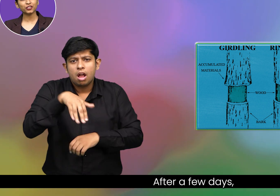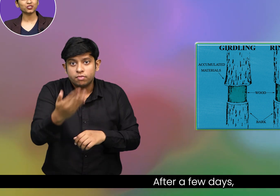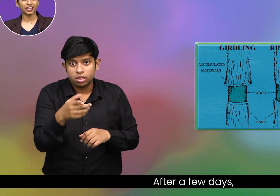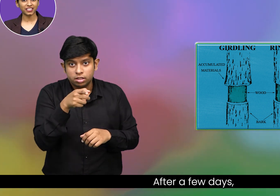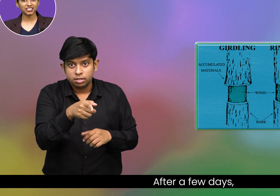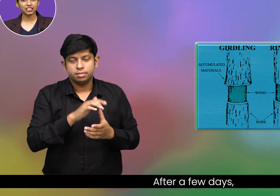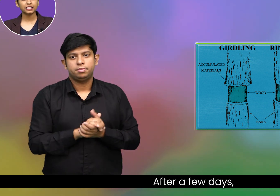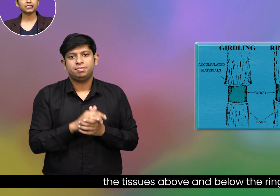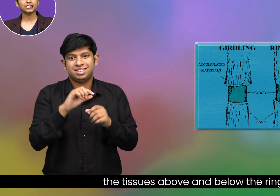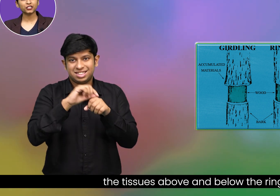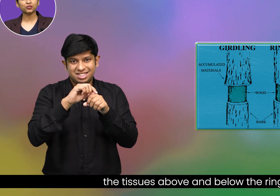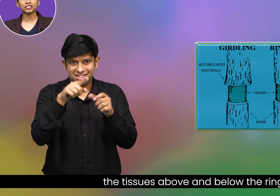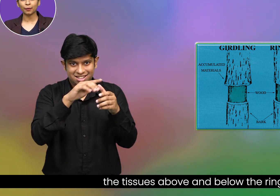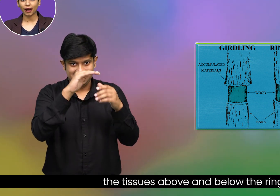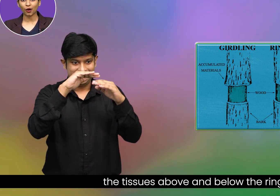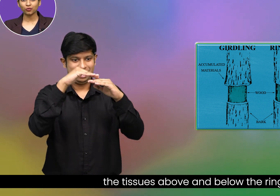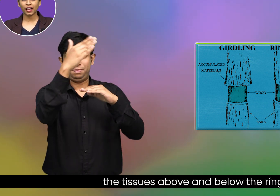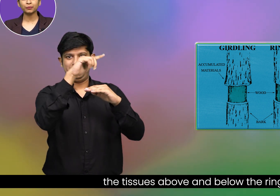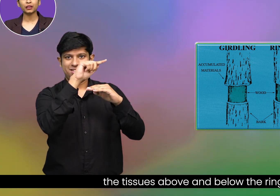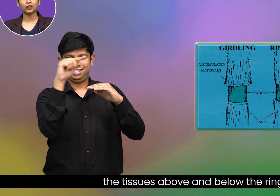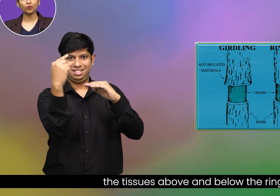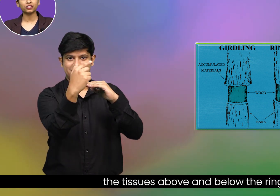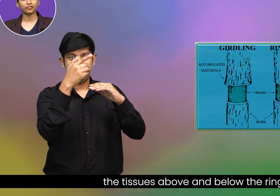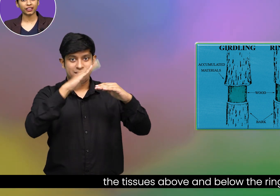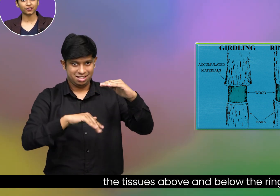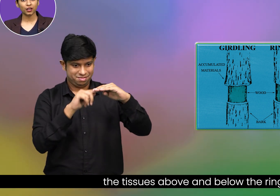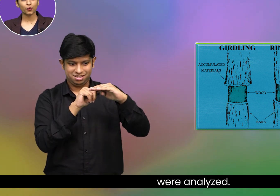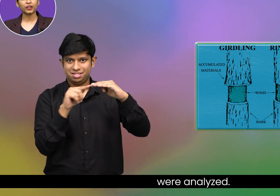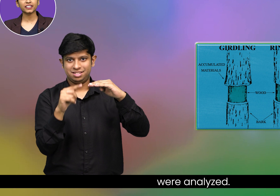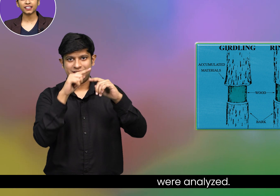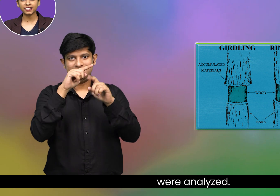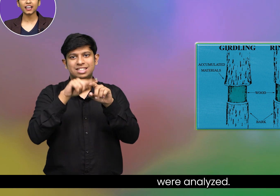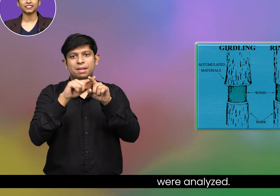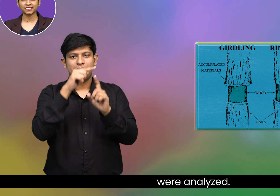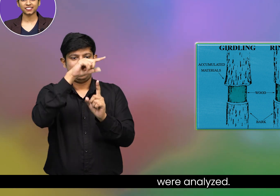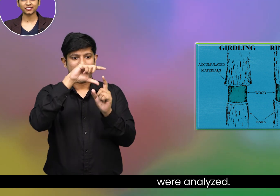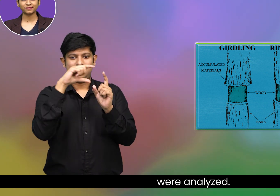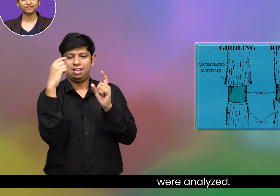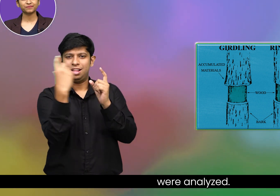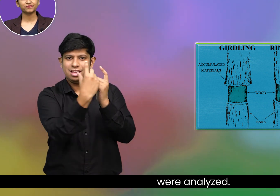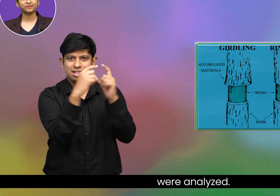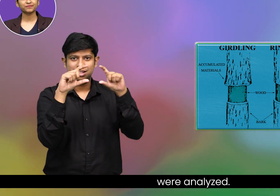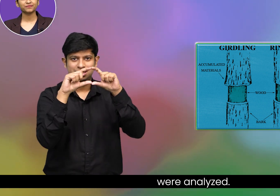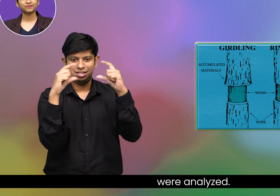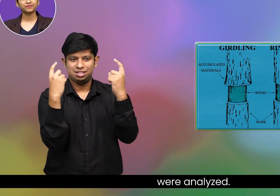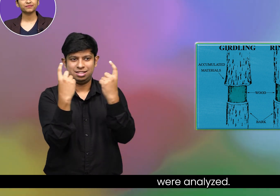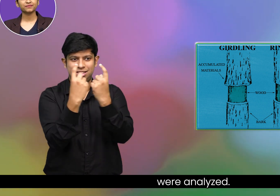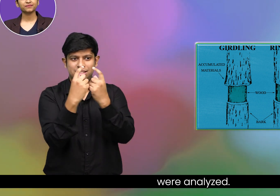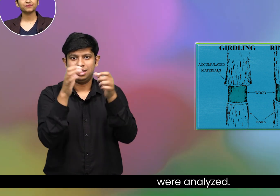After a few days, the tissues above and below the ring were analyzed.